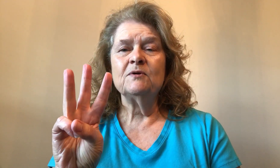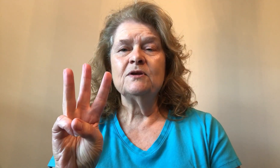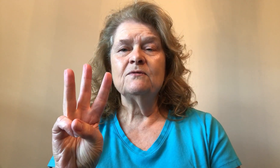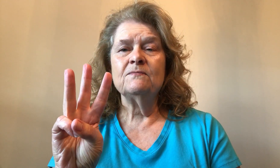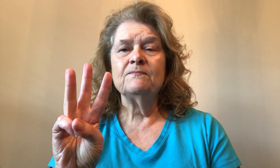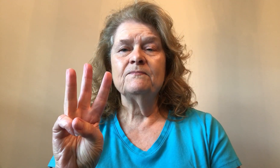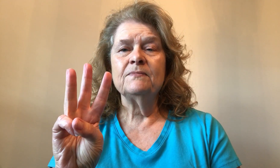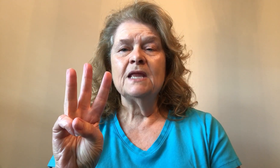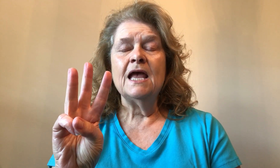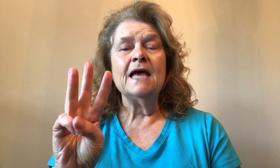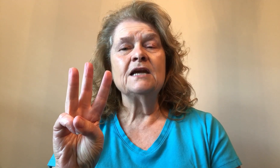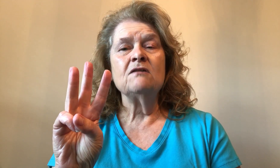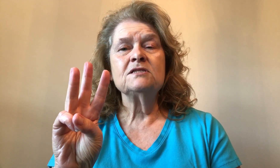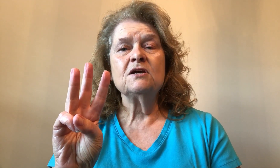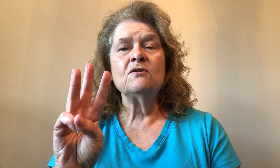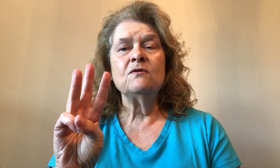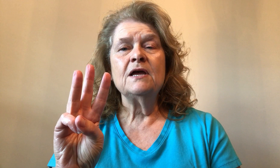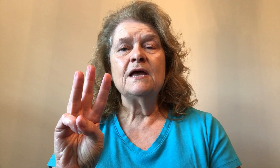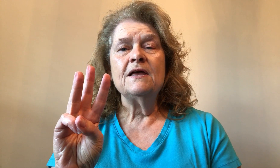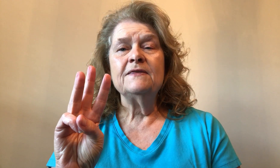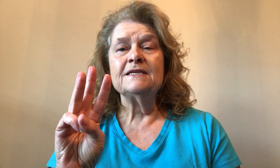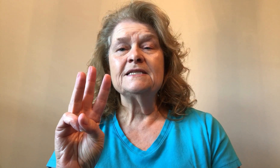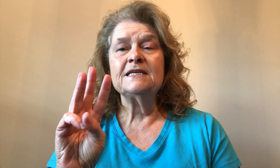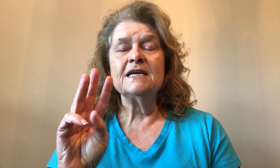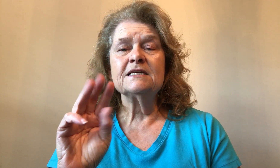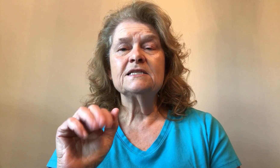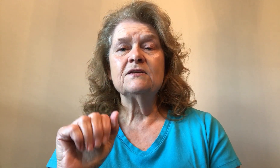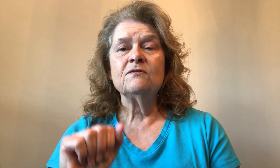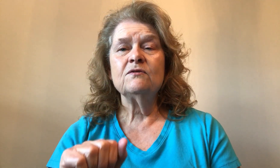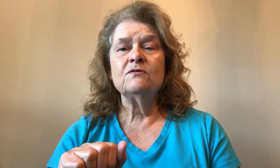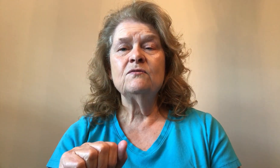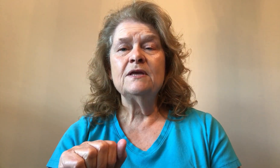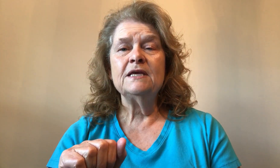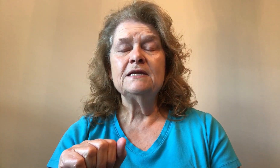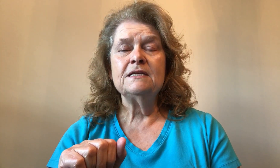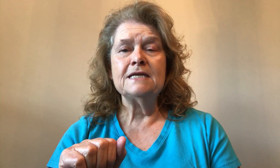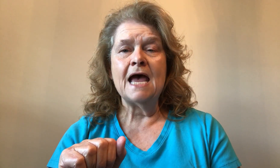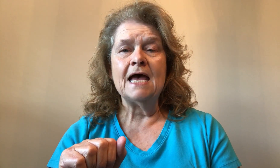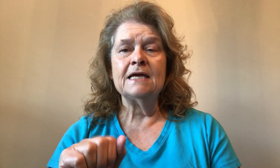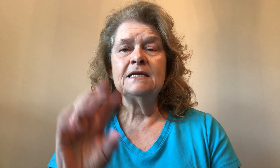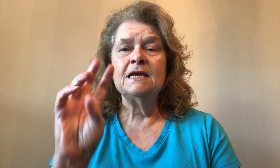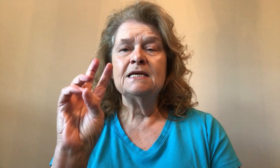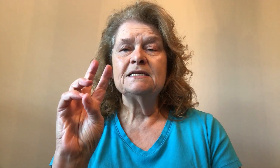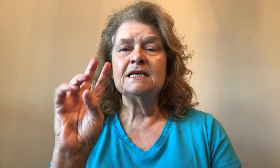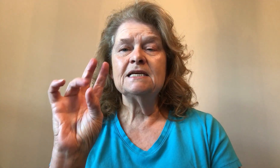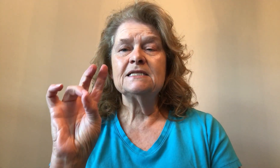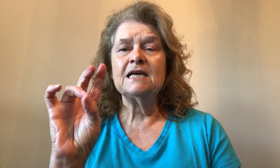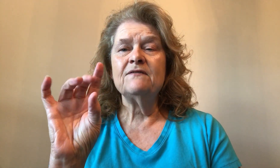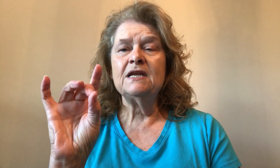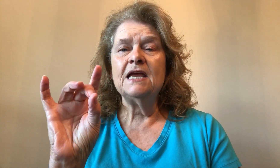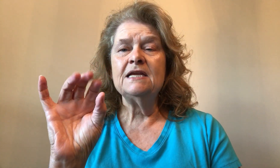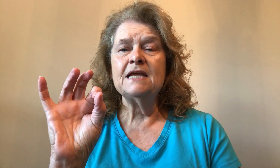W. And also the 6 through the 9. 6, 7, 8,